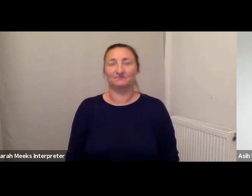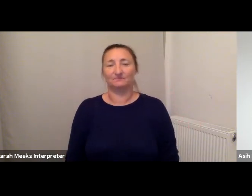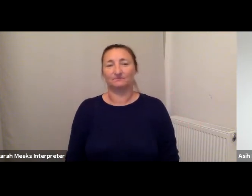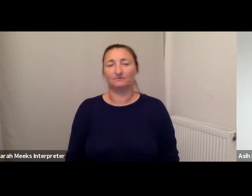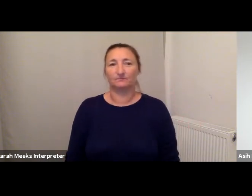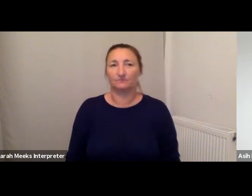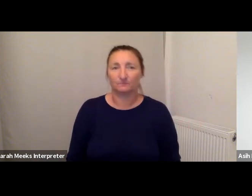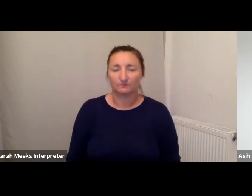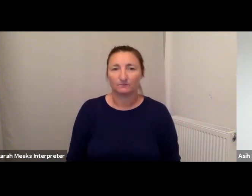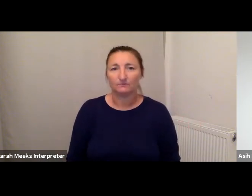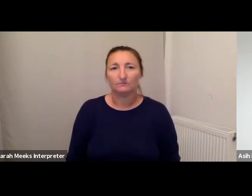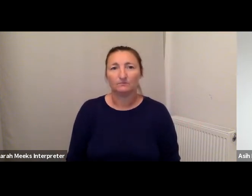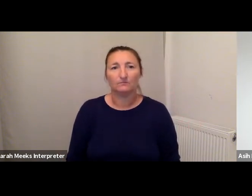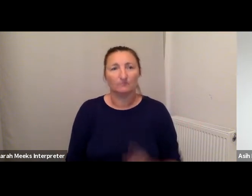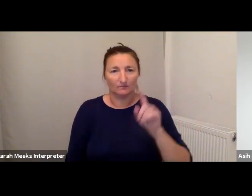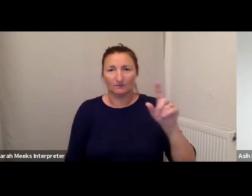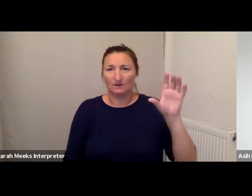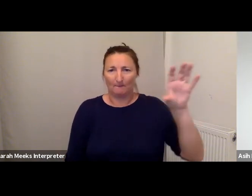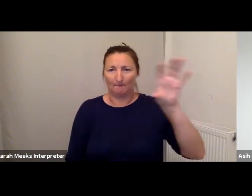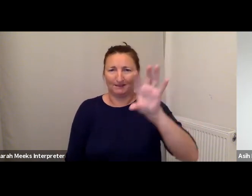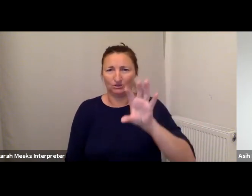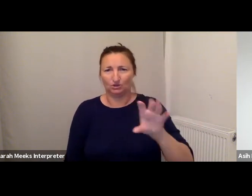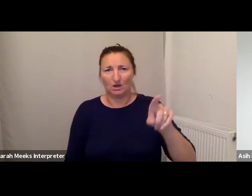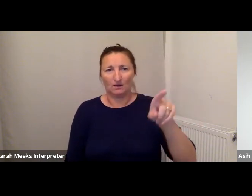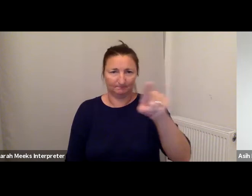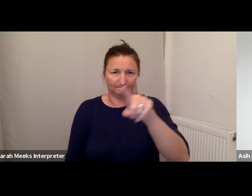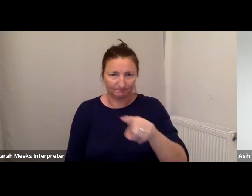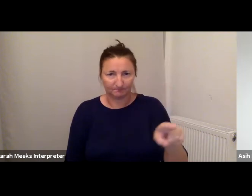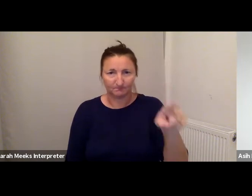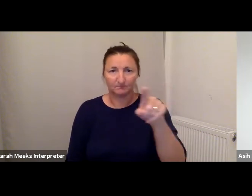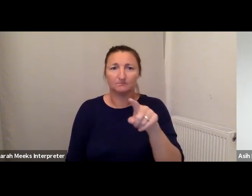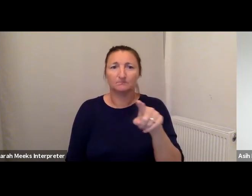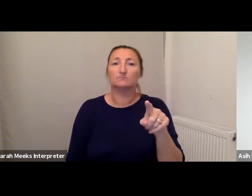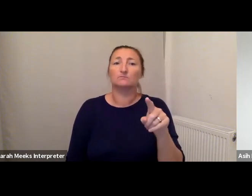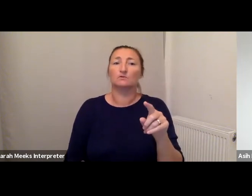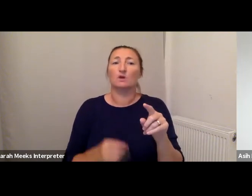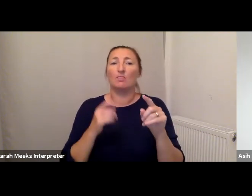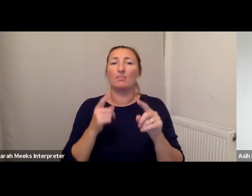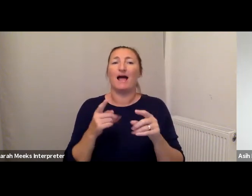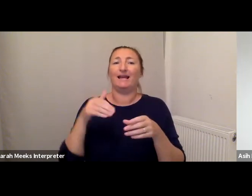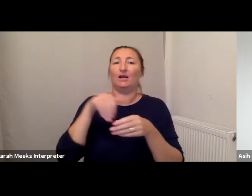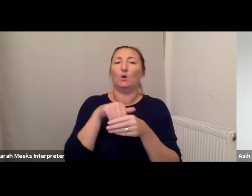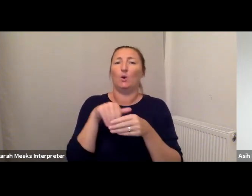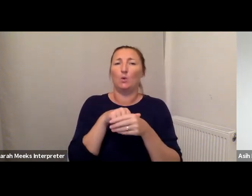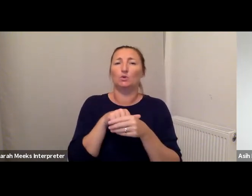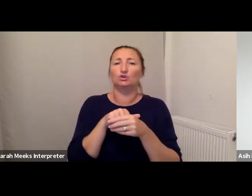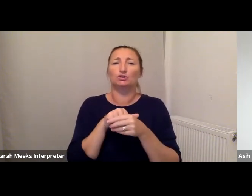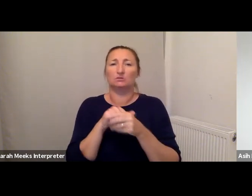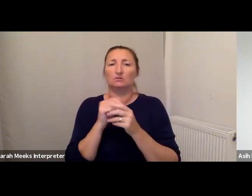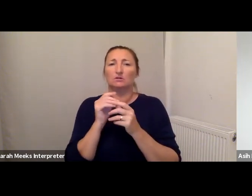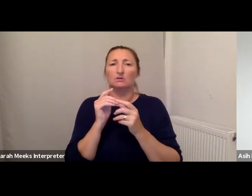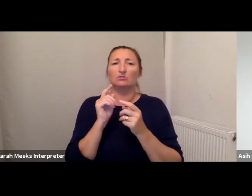In here, you can see some pictures of the inclusive responses process in urban resilience that